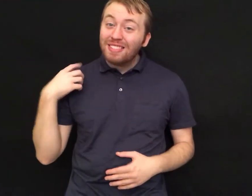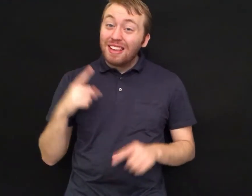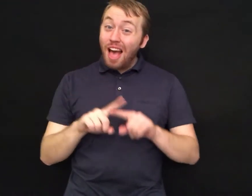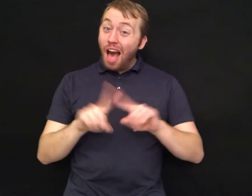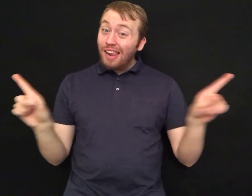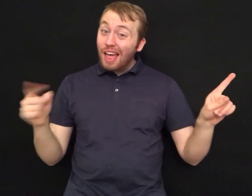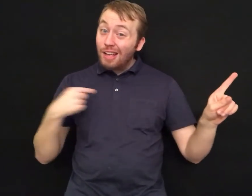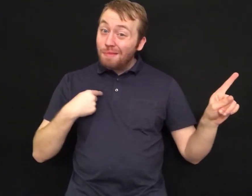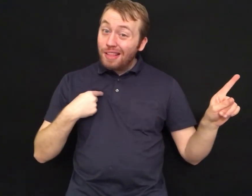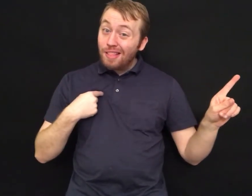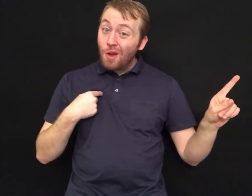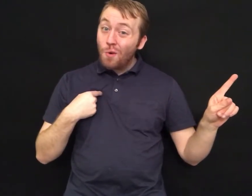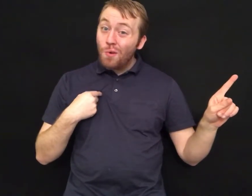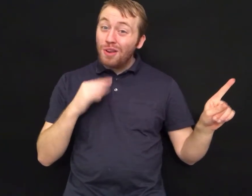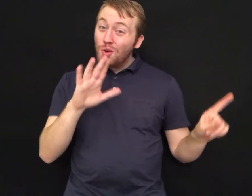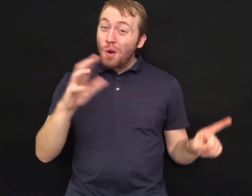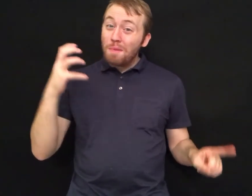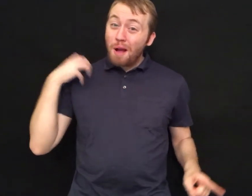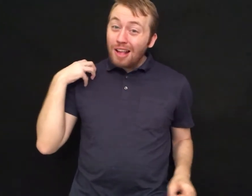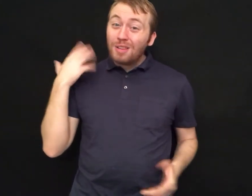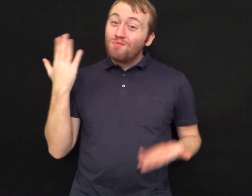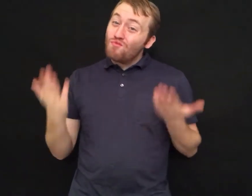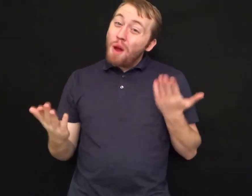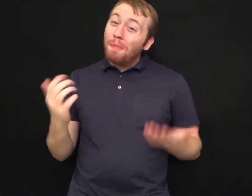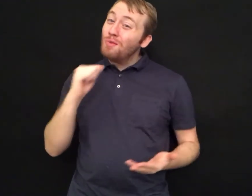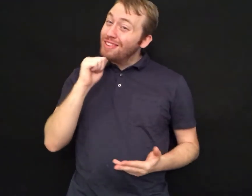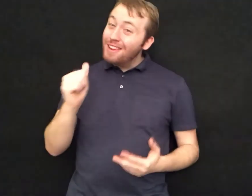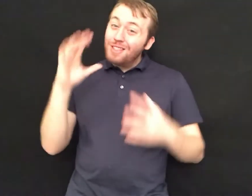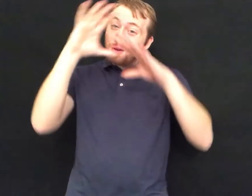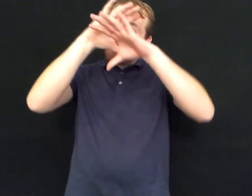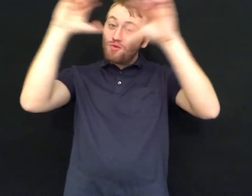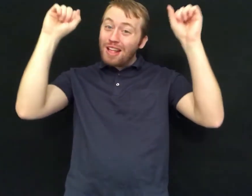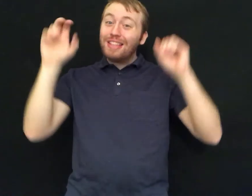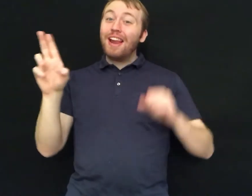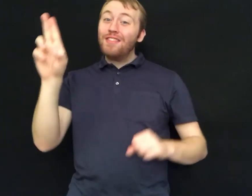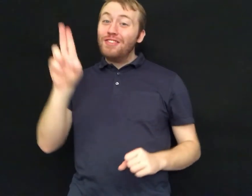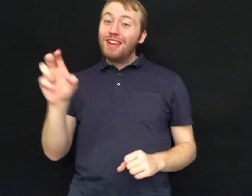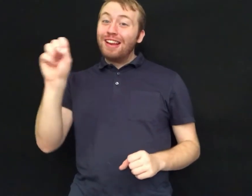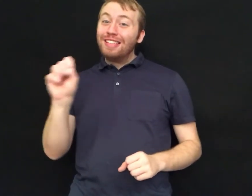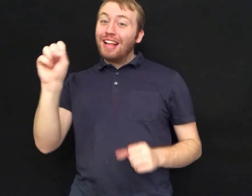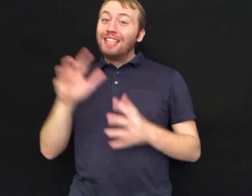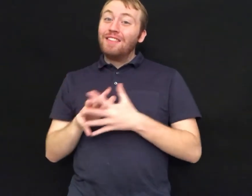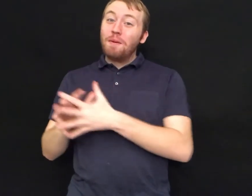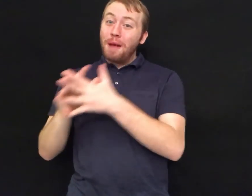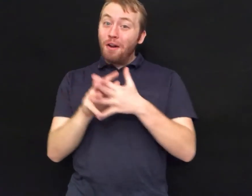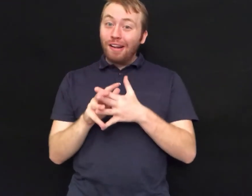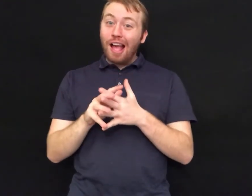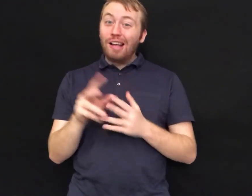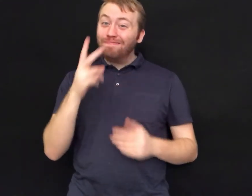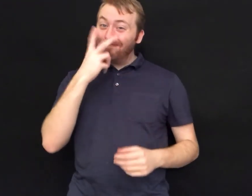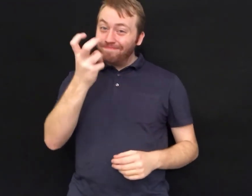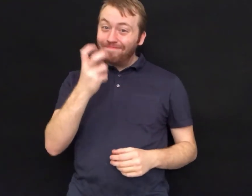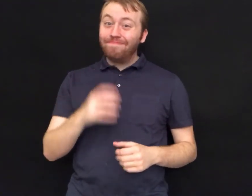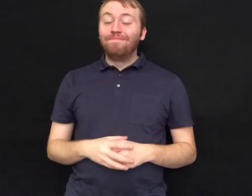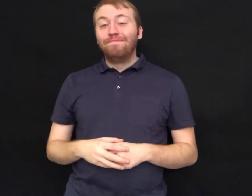your boss probably wasn't the president of the United States of America of course life is full of